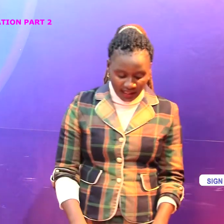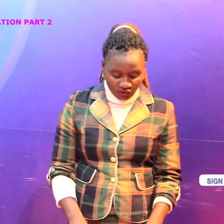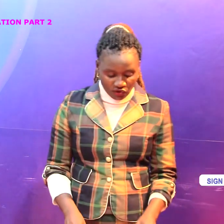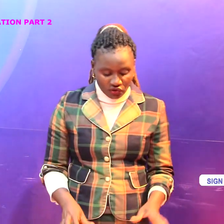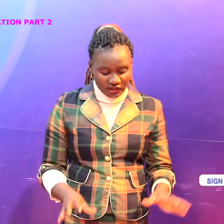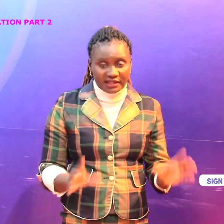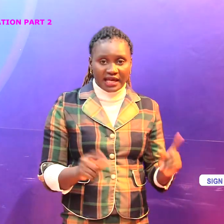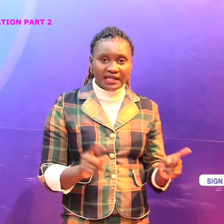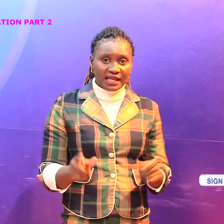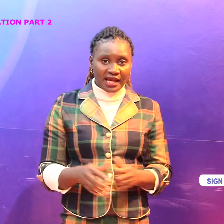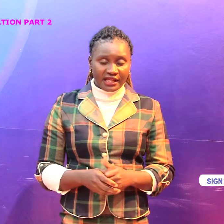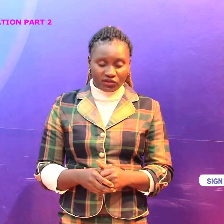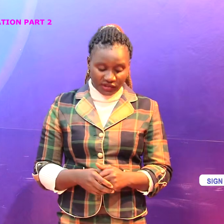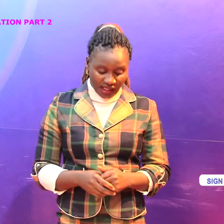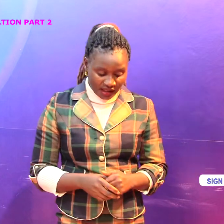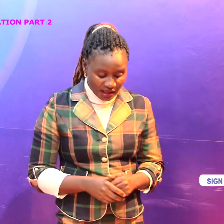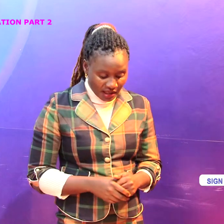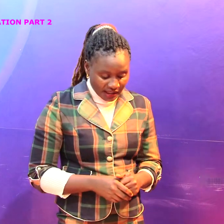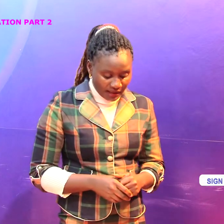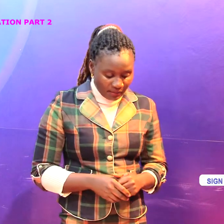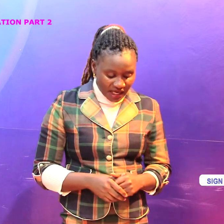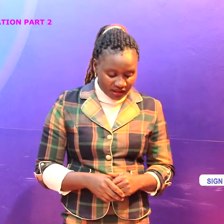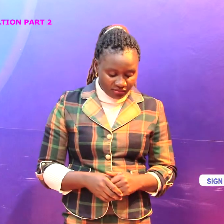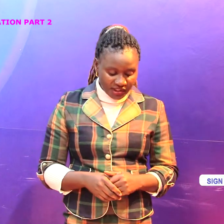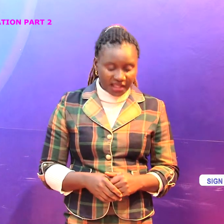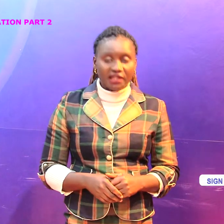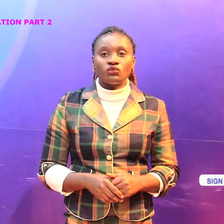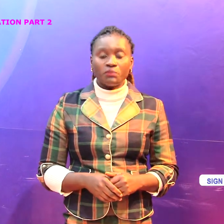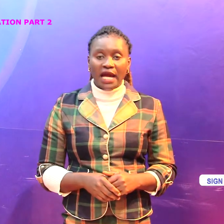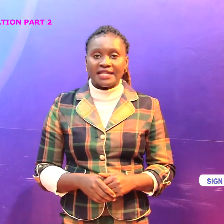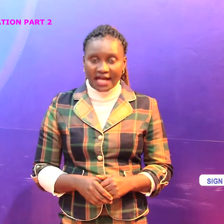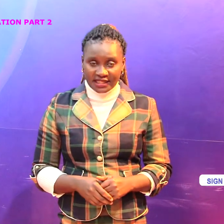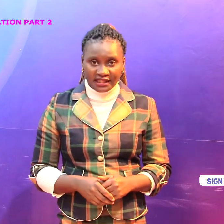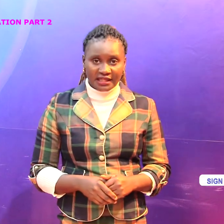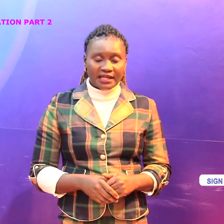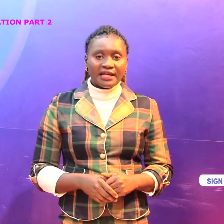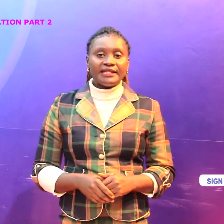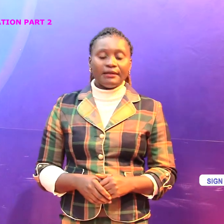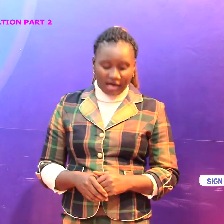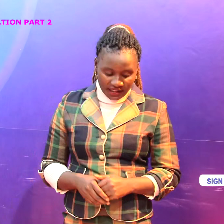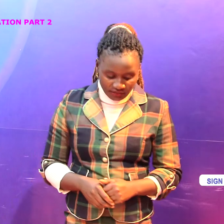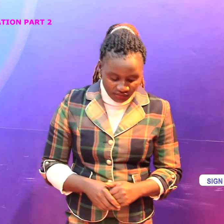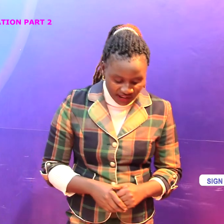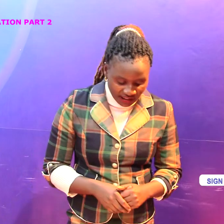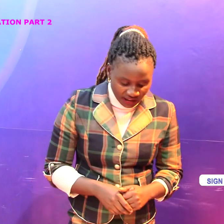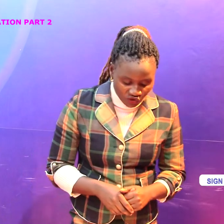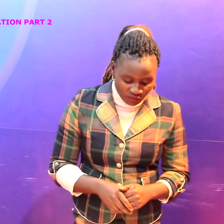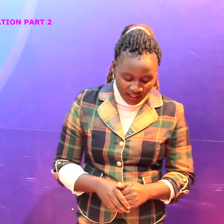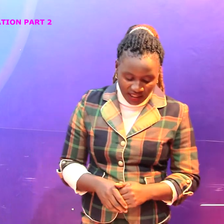Language or in signed English, we say the man pretended to be a judge. The man pretended to be a